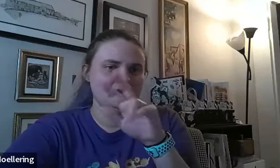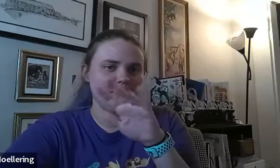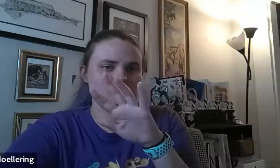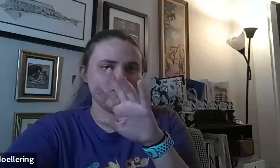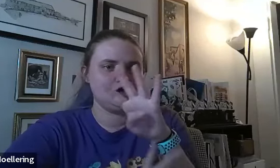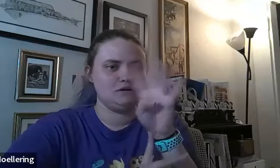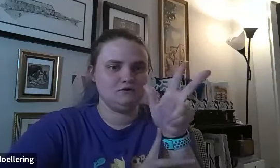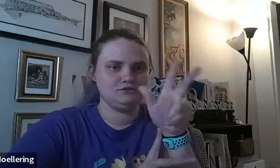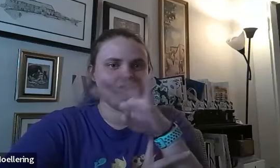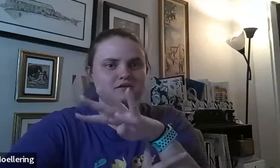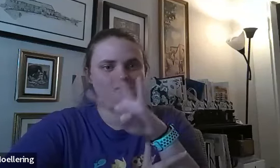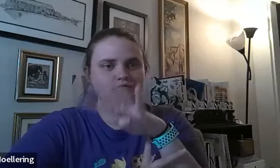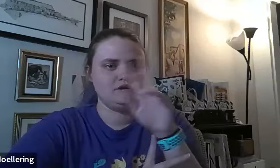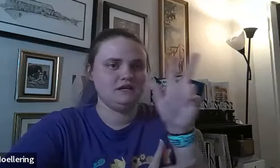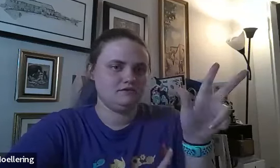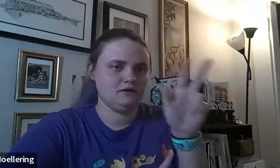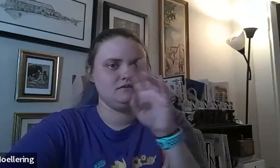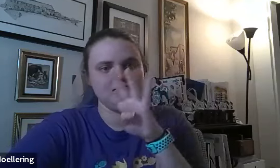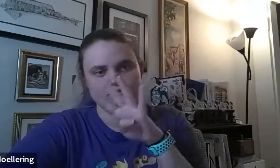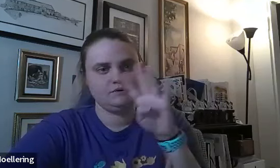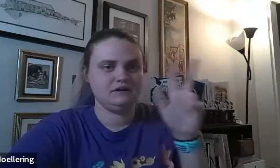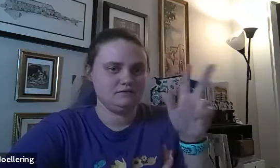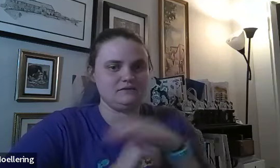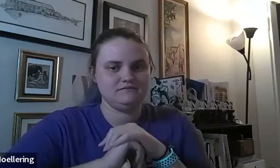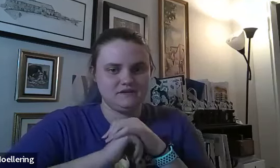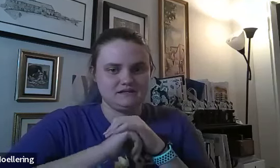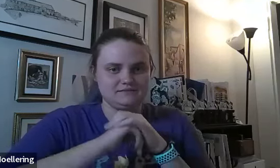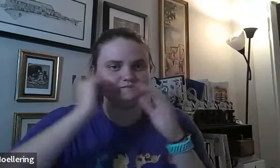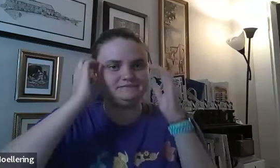like turn motion. 43, 43, that.